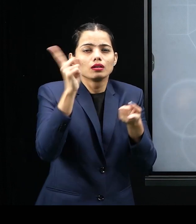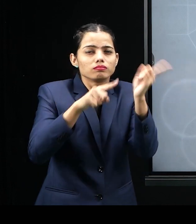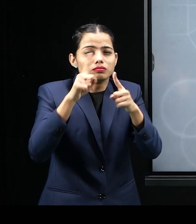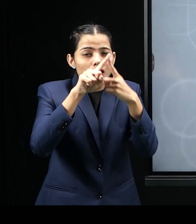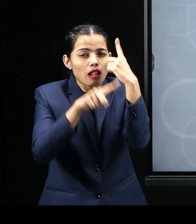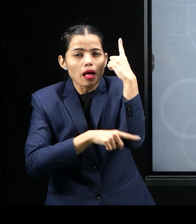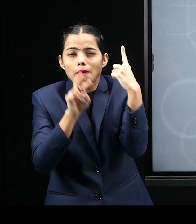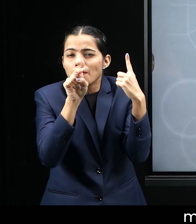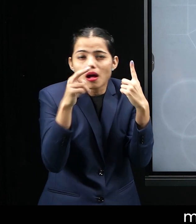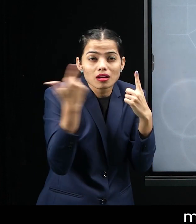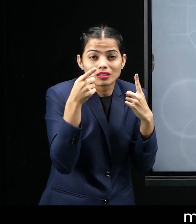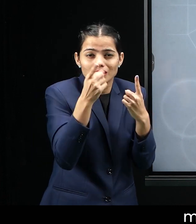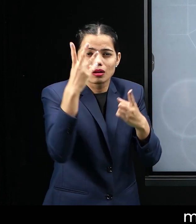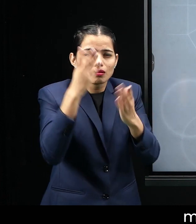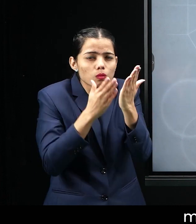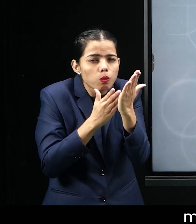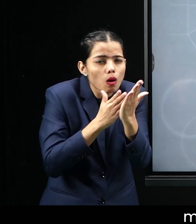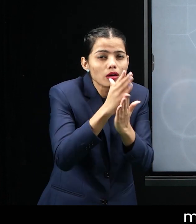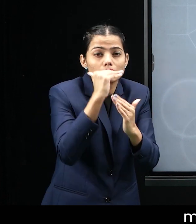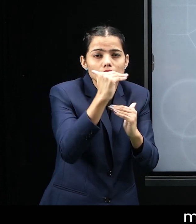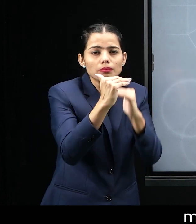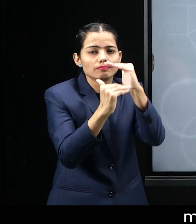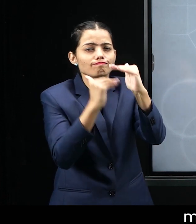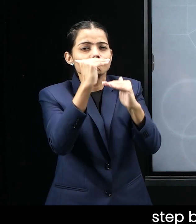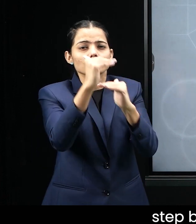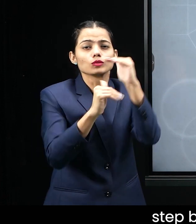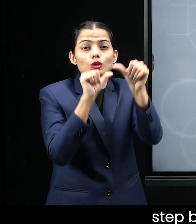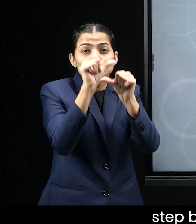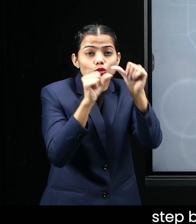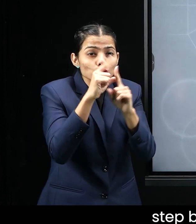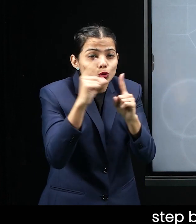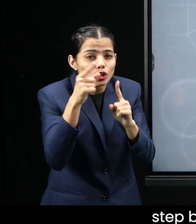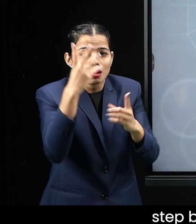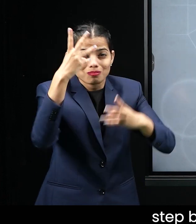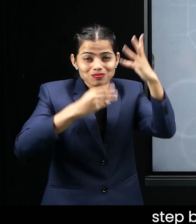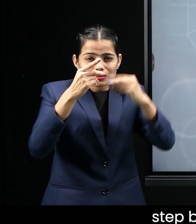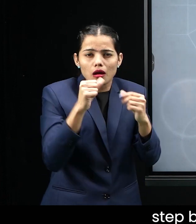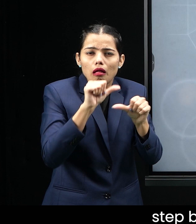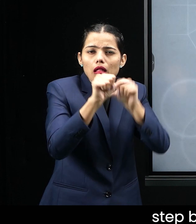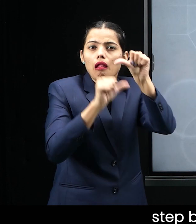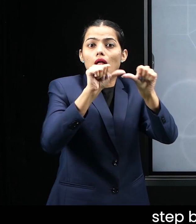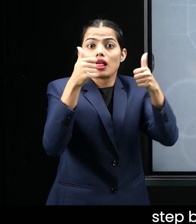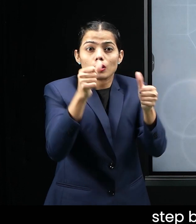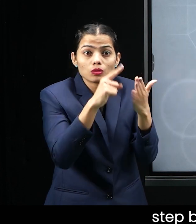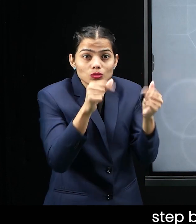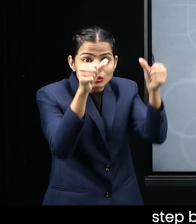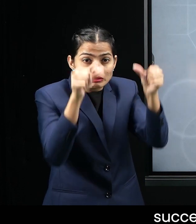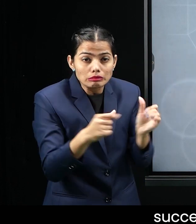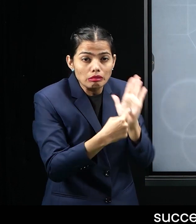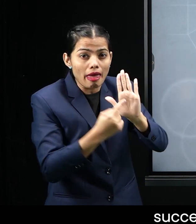An algorithm means a series of methodical, step-by-step procedures of calculating